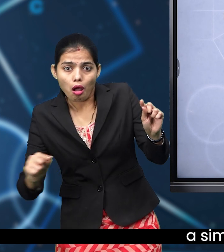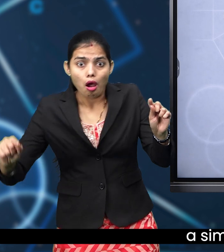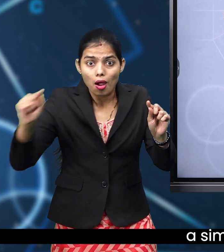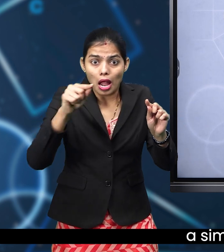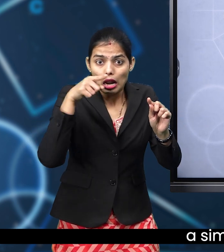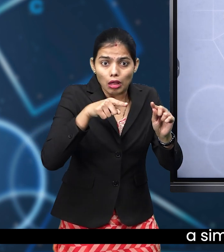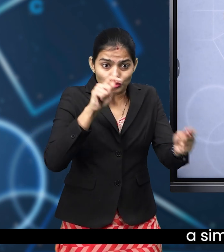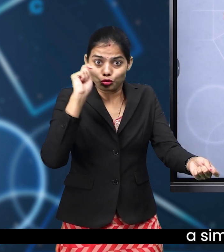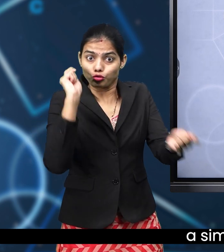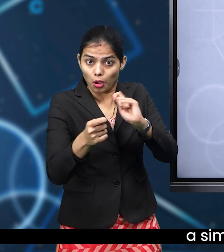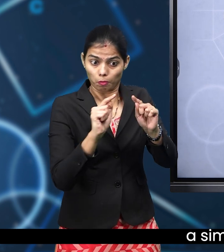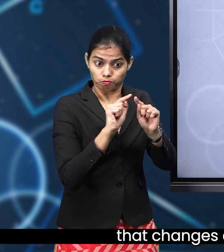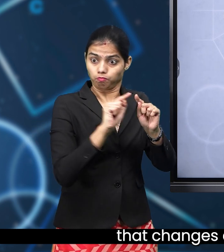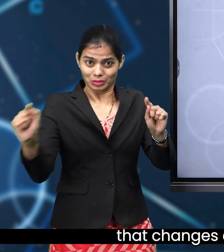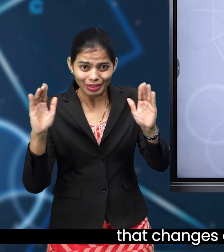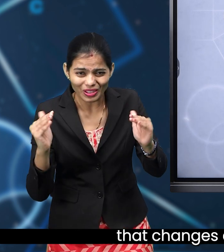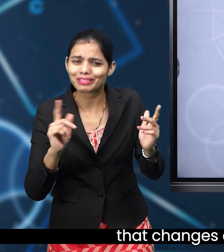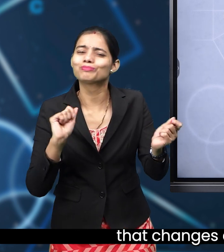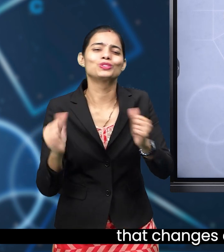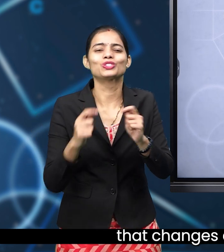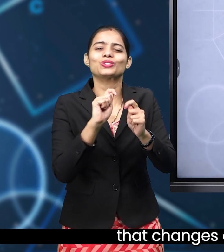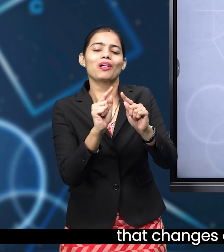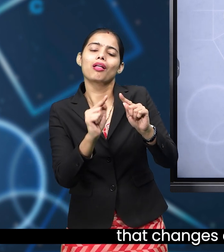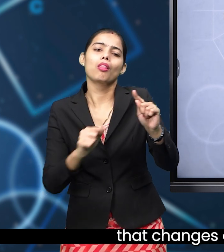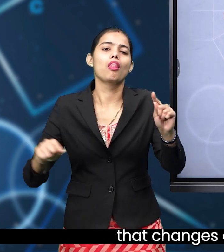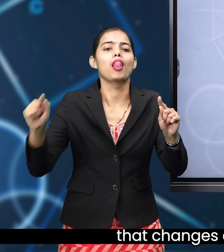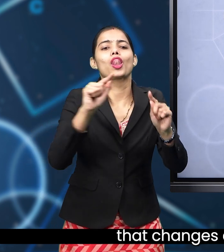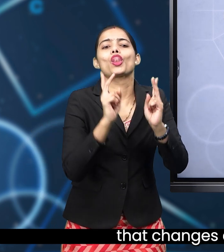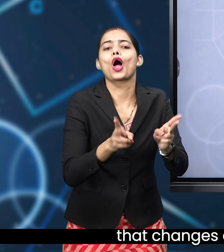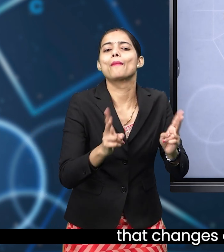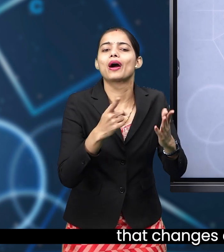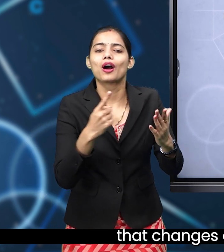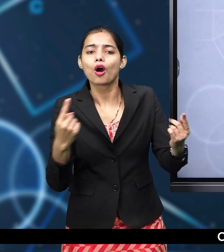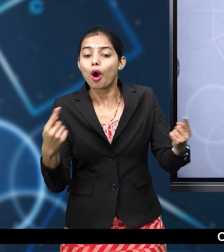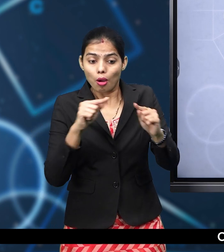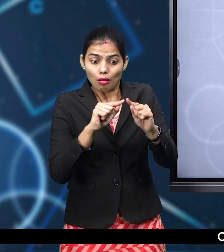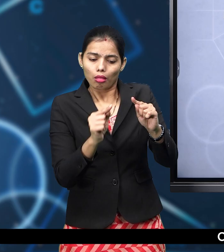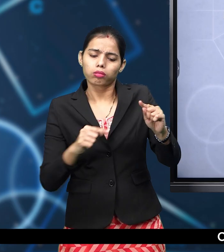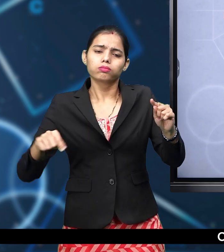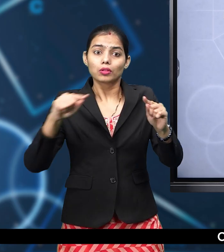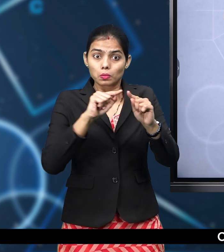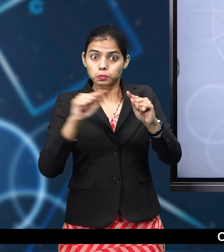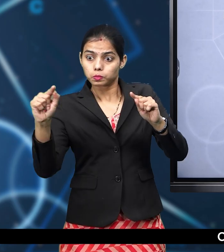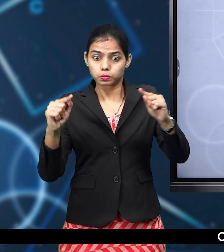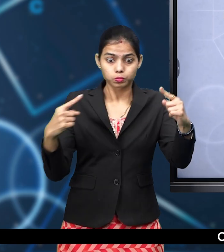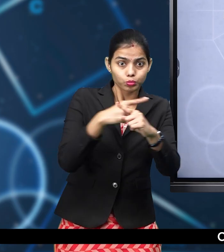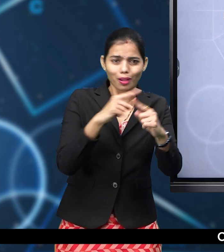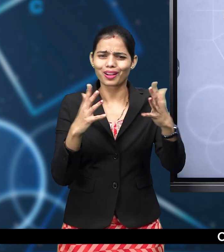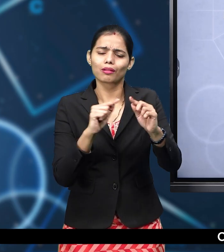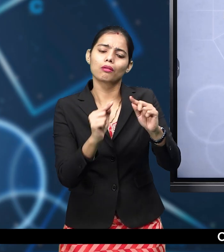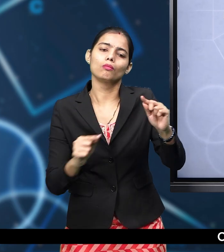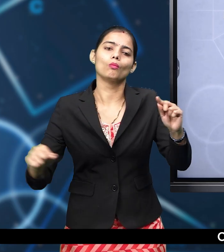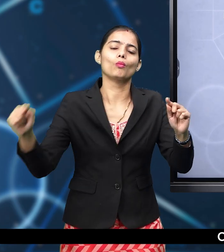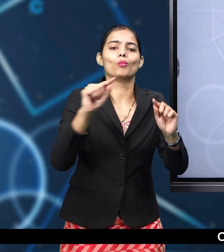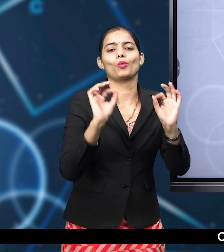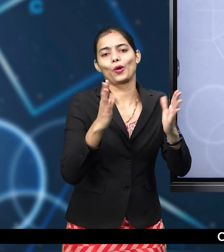A simple curve is a curve that changes direction without intersecting or crossing itself.